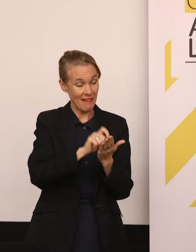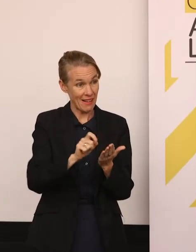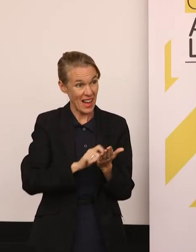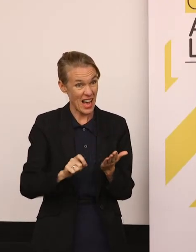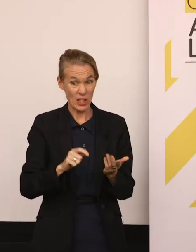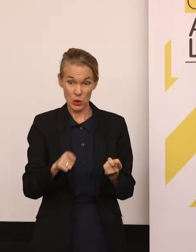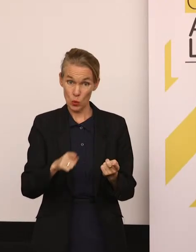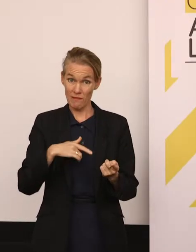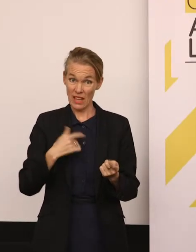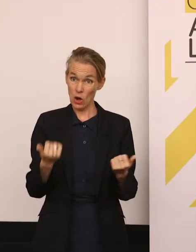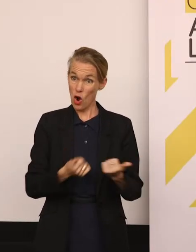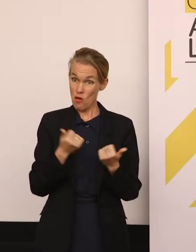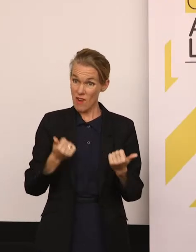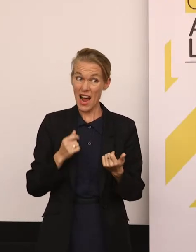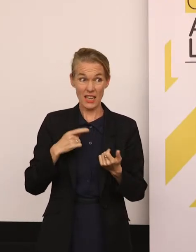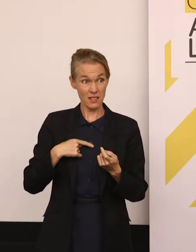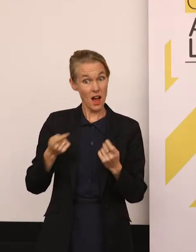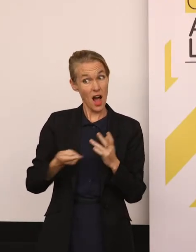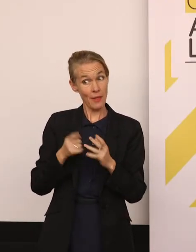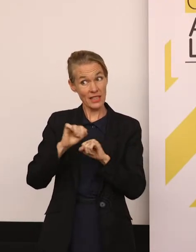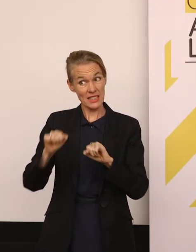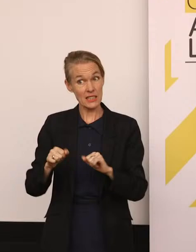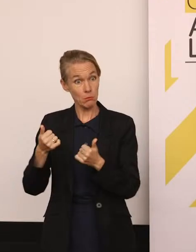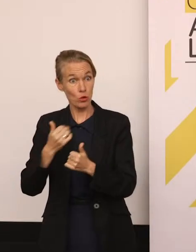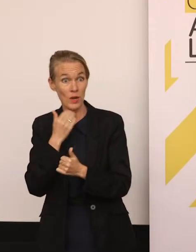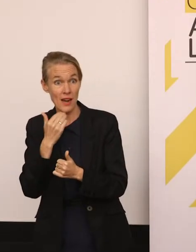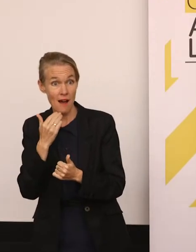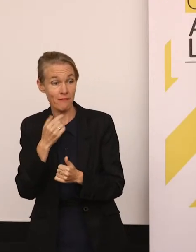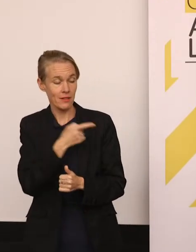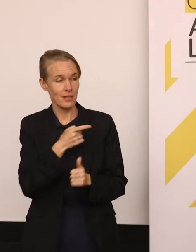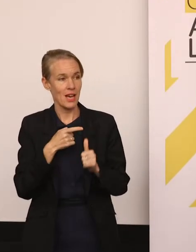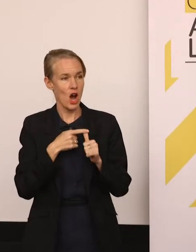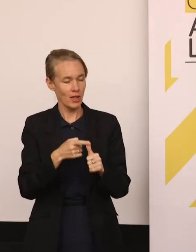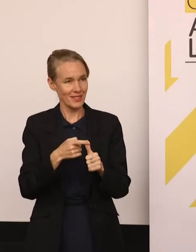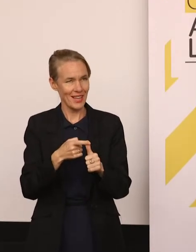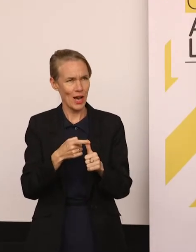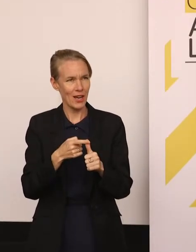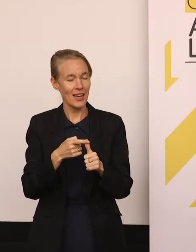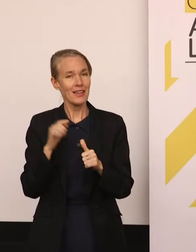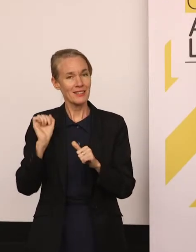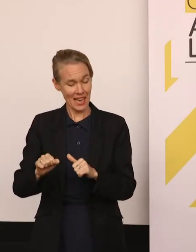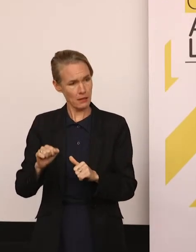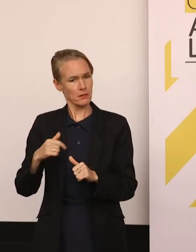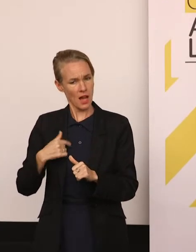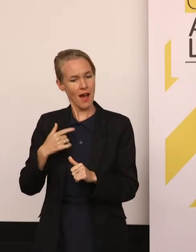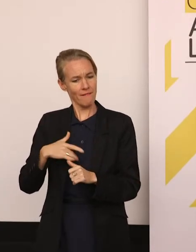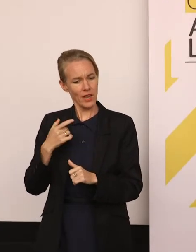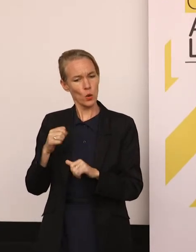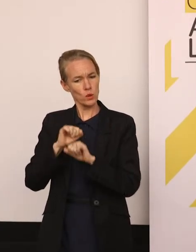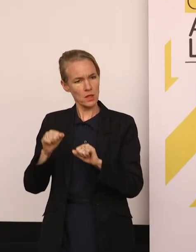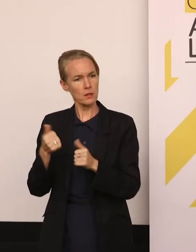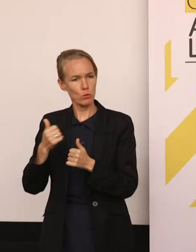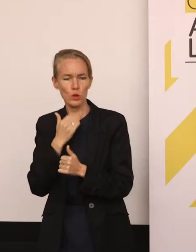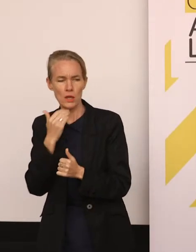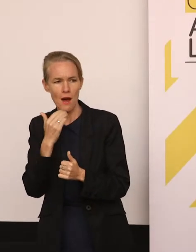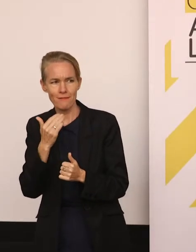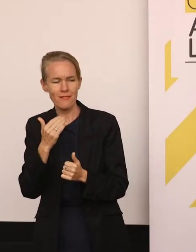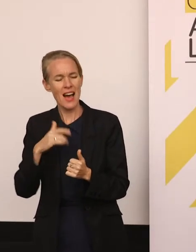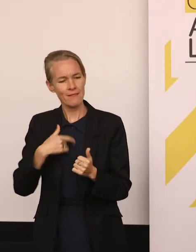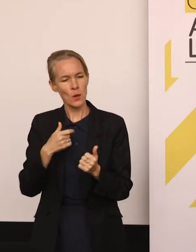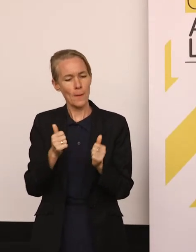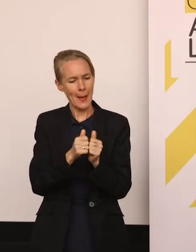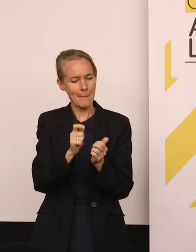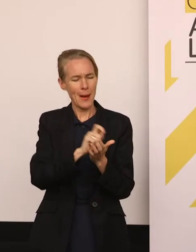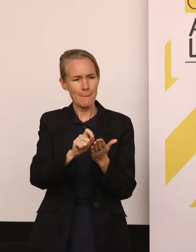tracing? No, I don't. No, what's the right answer here? Yes, I have confidence. I don't have any concerns about this.